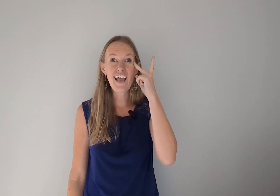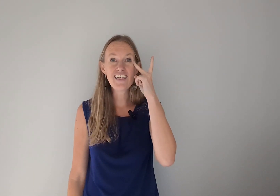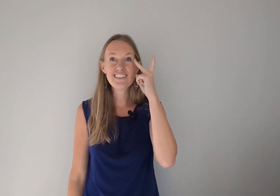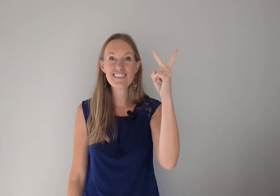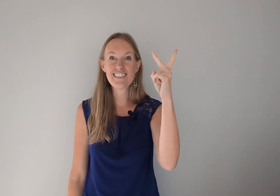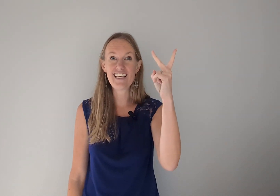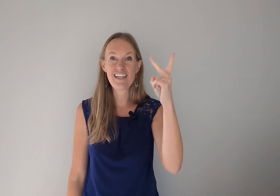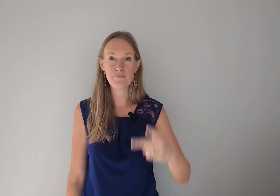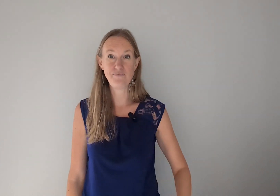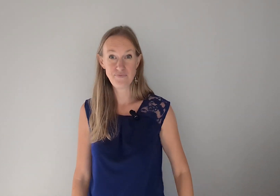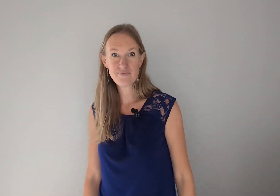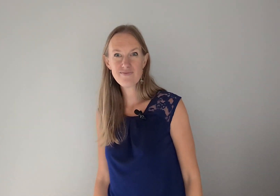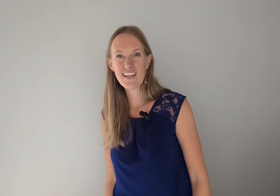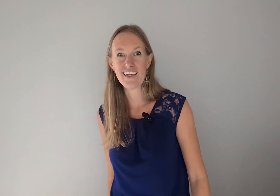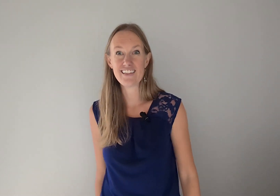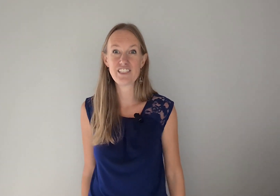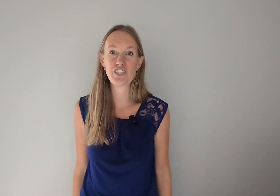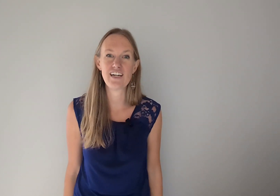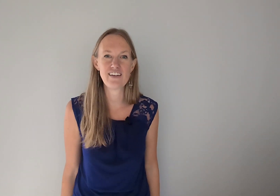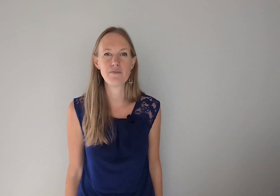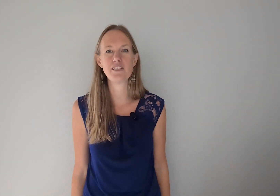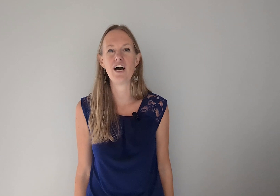I see. Okay, let's try that from the top.